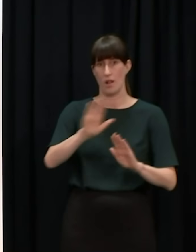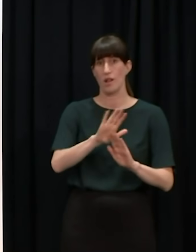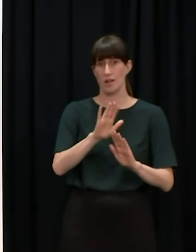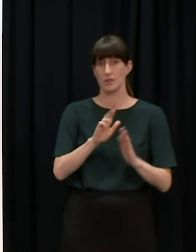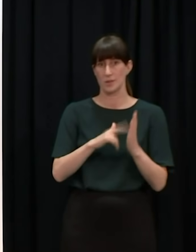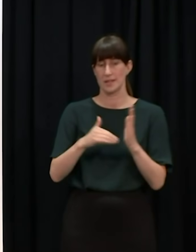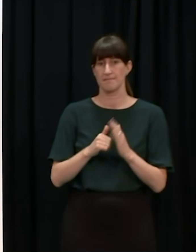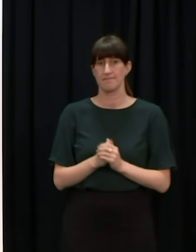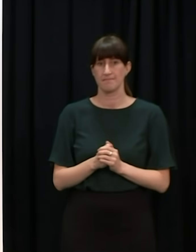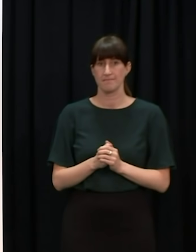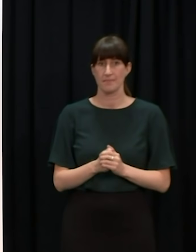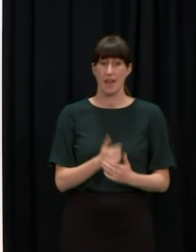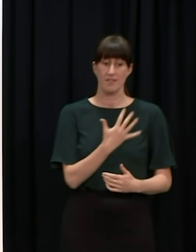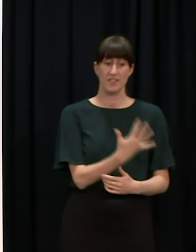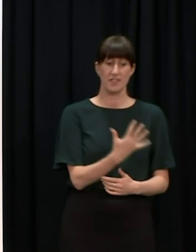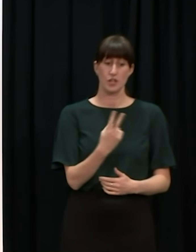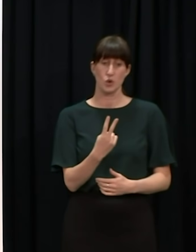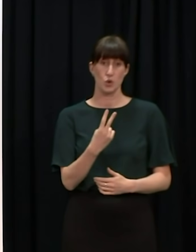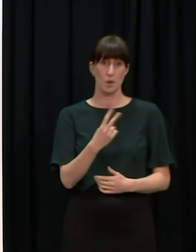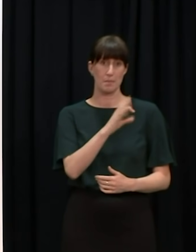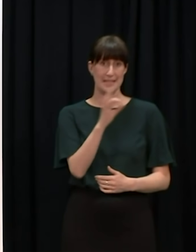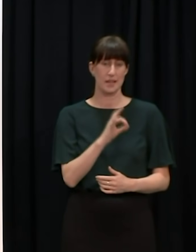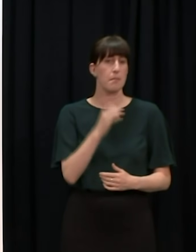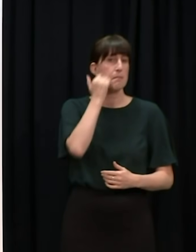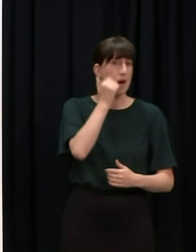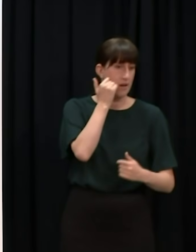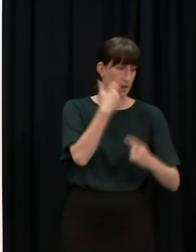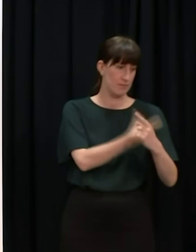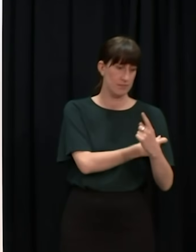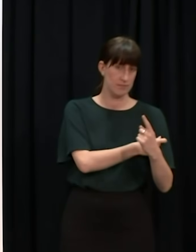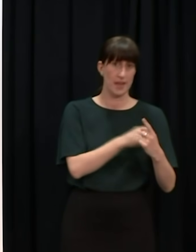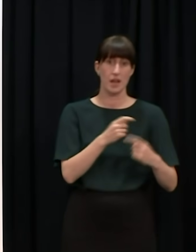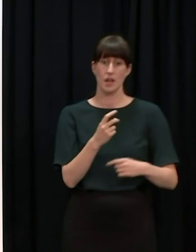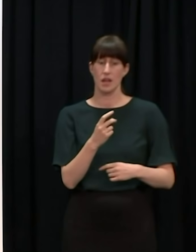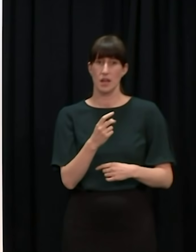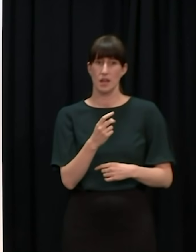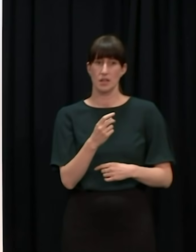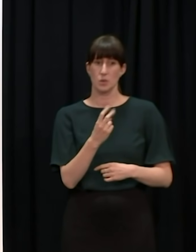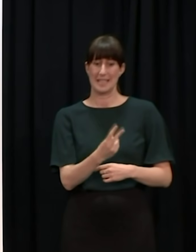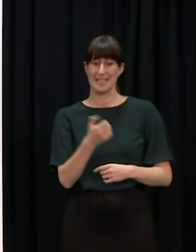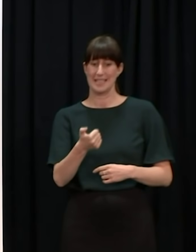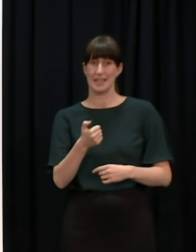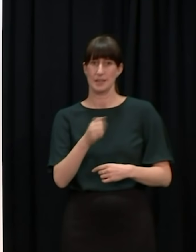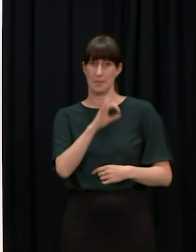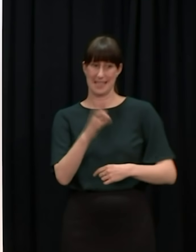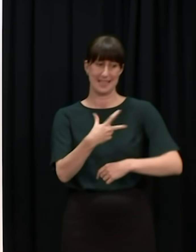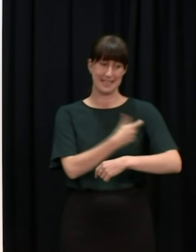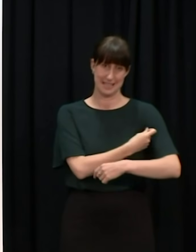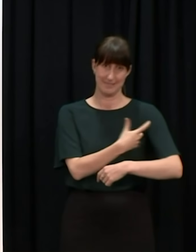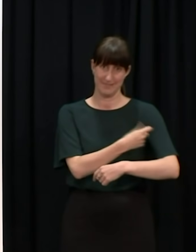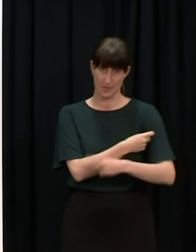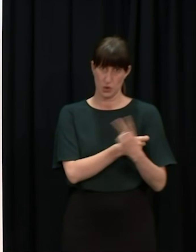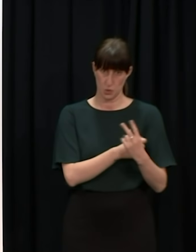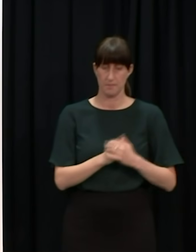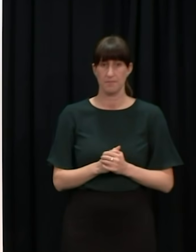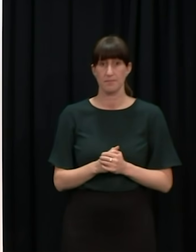numbers a little bit further, 52% of Māori have had their first dose, with 26% getting their second. Pacific people,